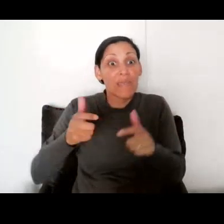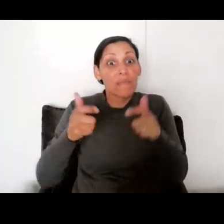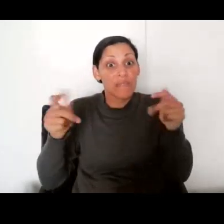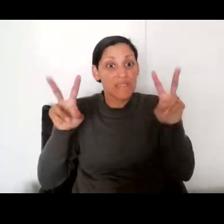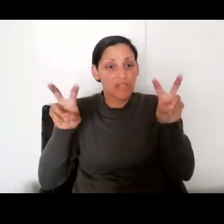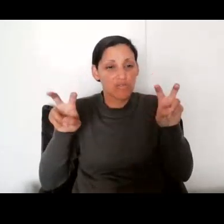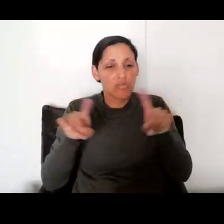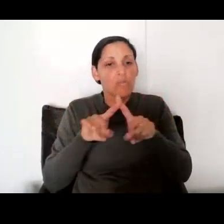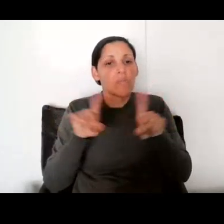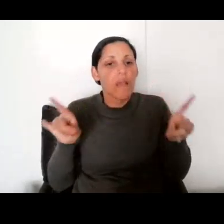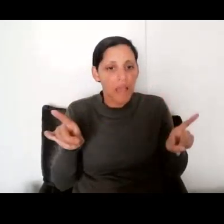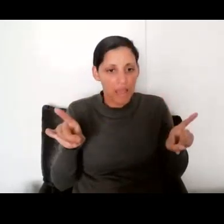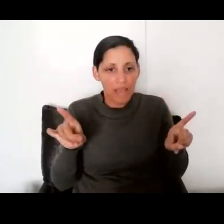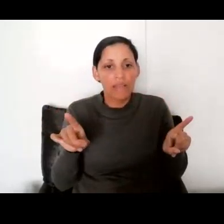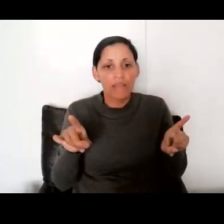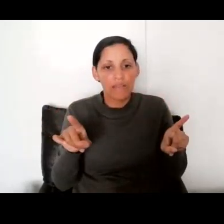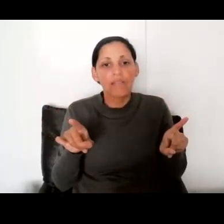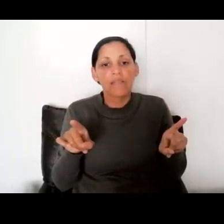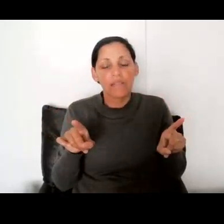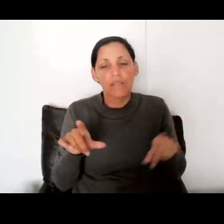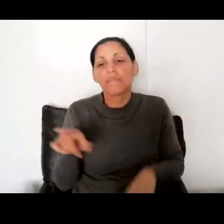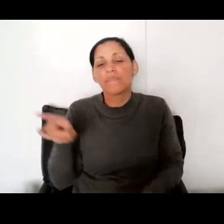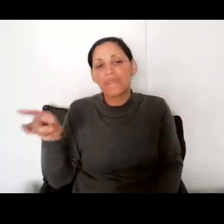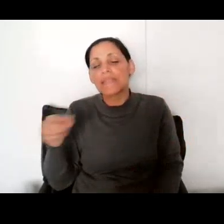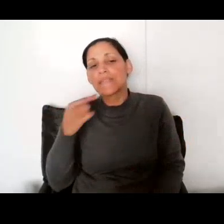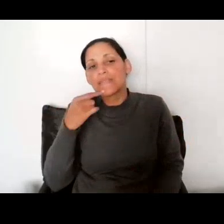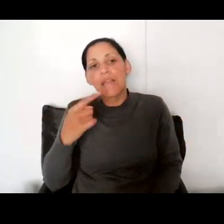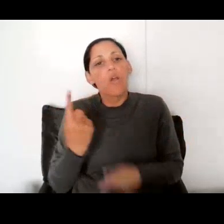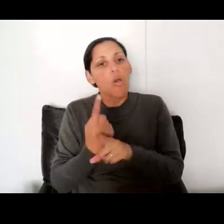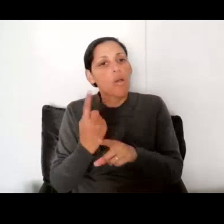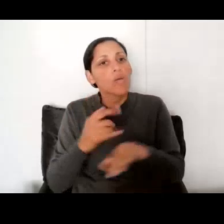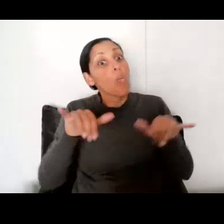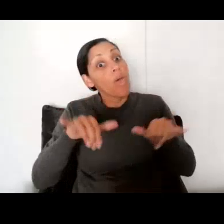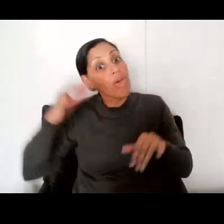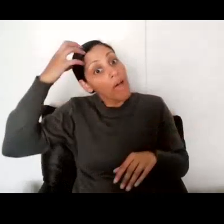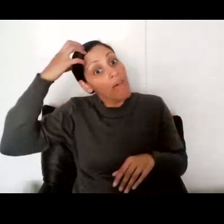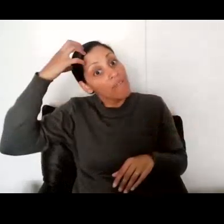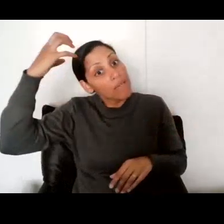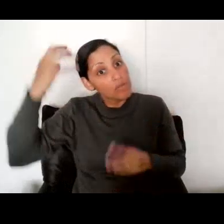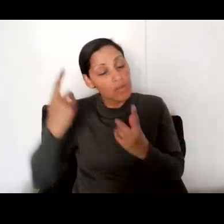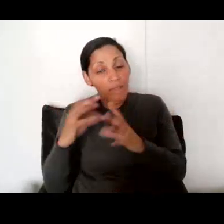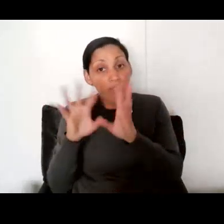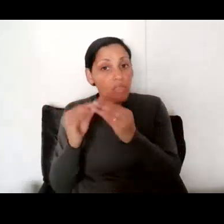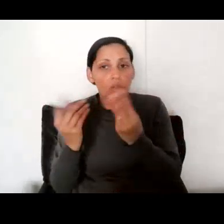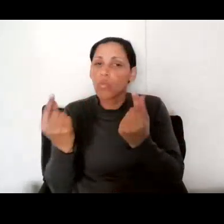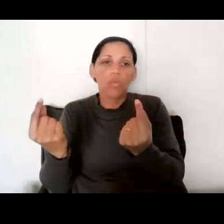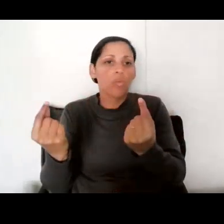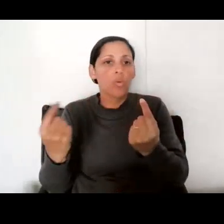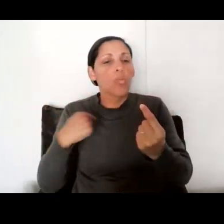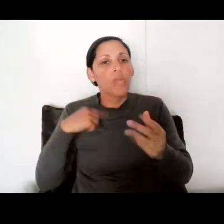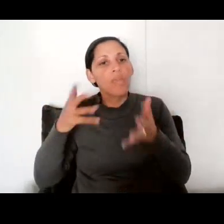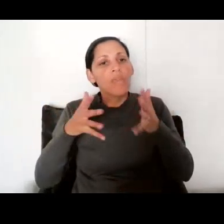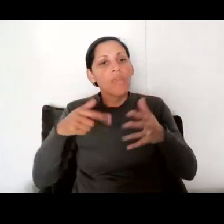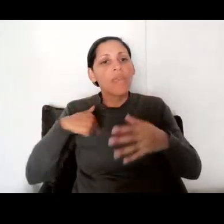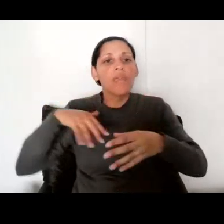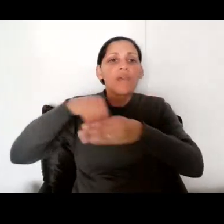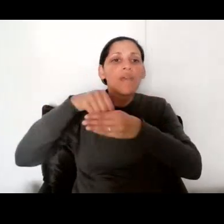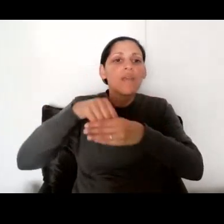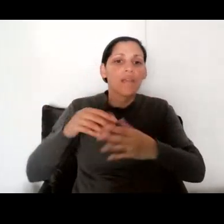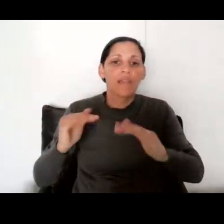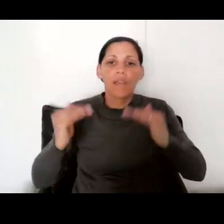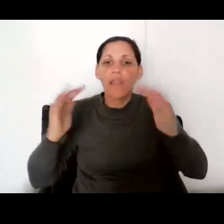is saying, they are always, we can't wait for government to do everything. Just like she's saying, we have to say, how can we increase participation? Yes,